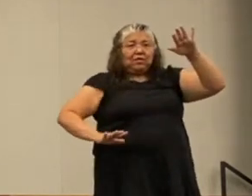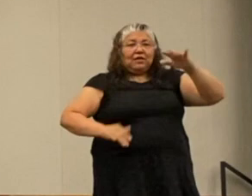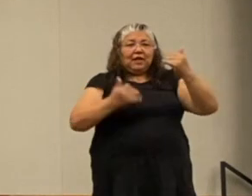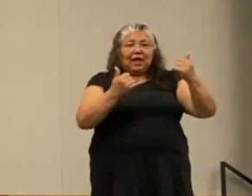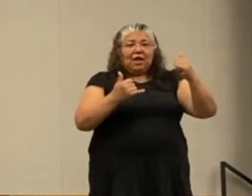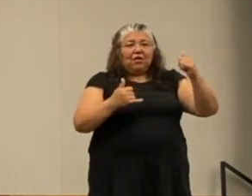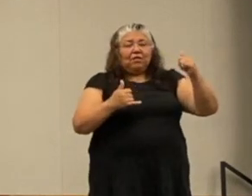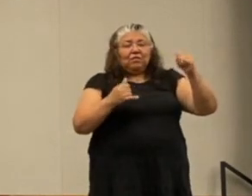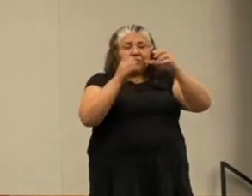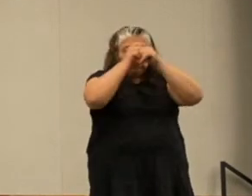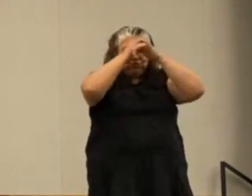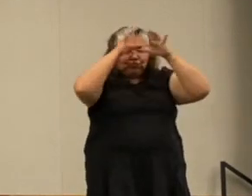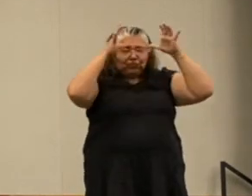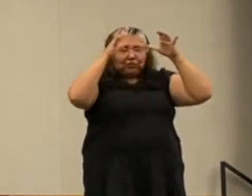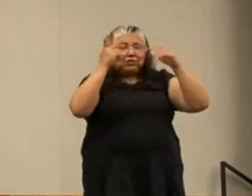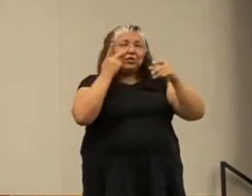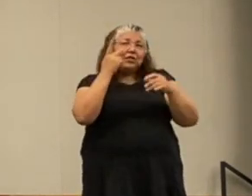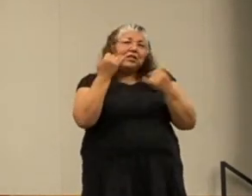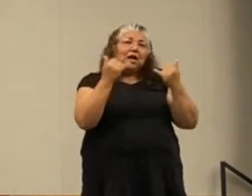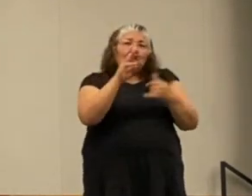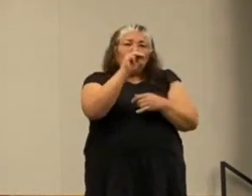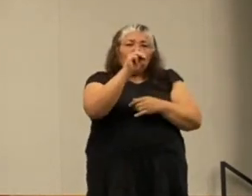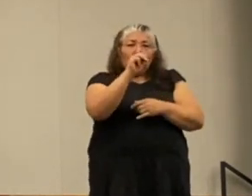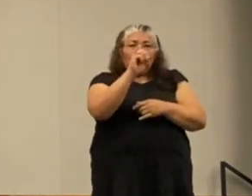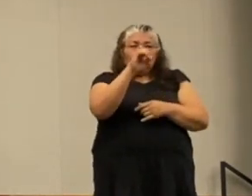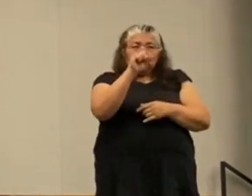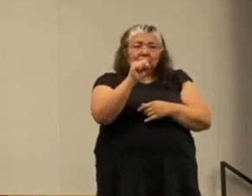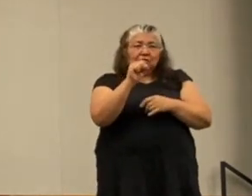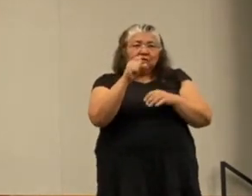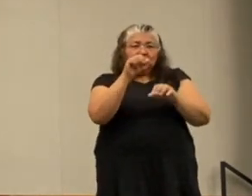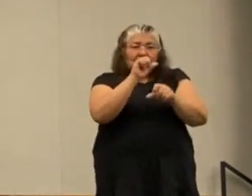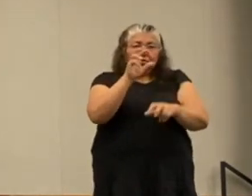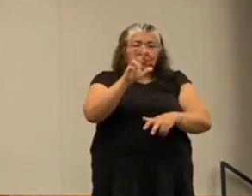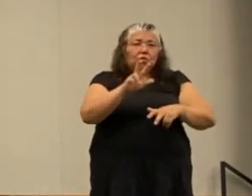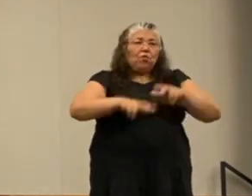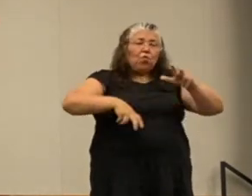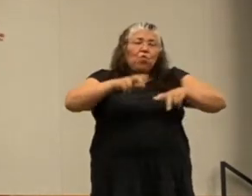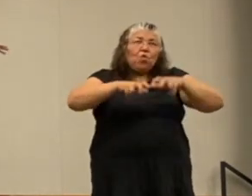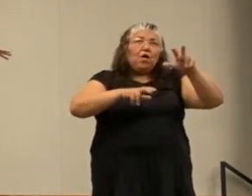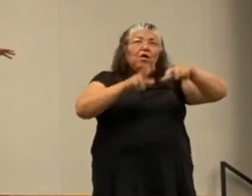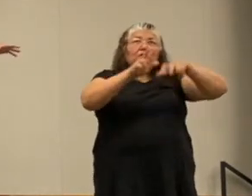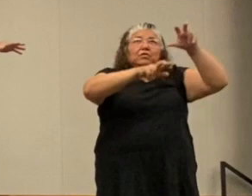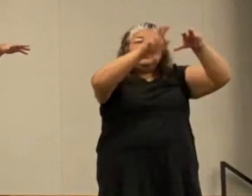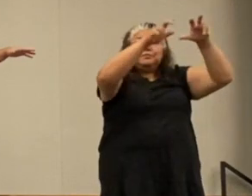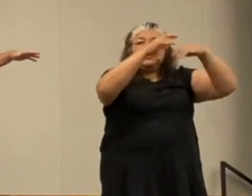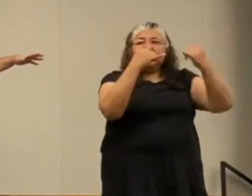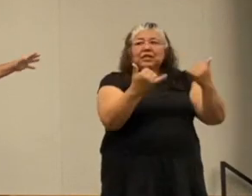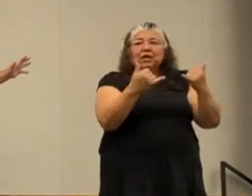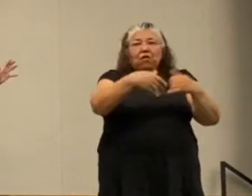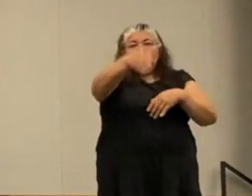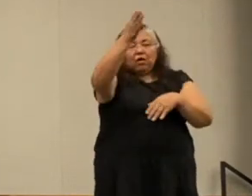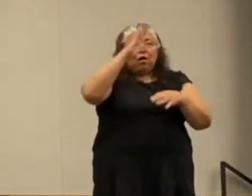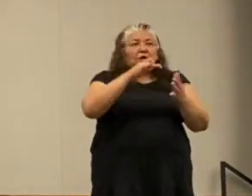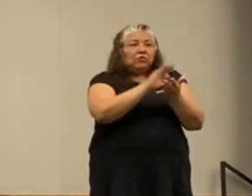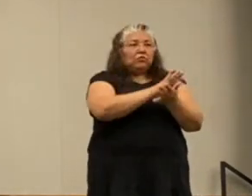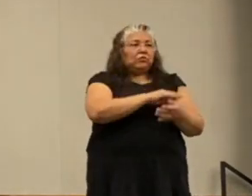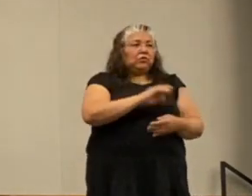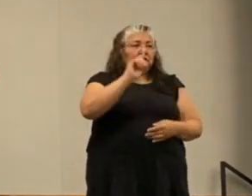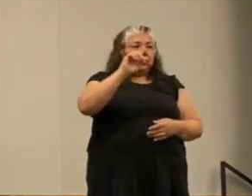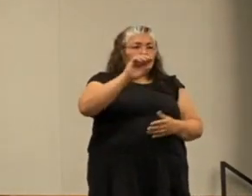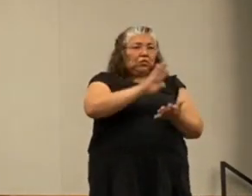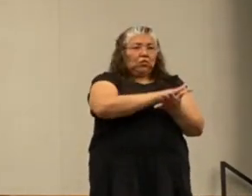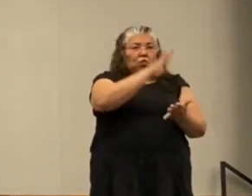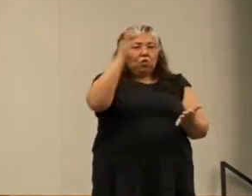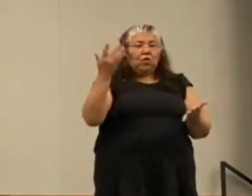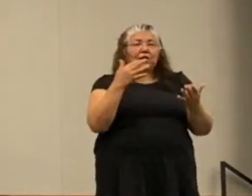what they're seeing, okay? Moses has gone up to the mountain. God's glory is resting on the top of the mountain. They